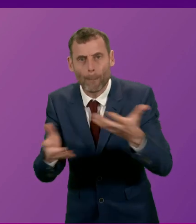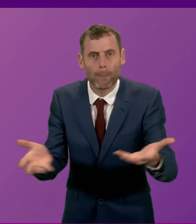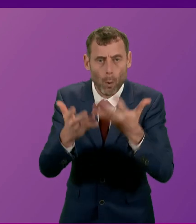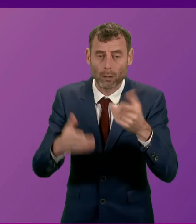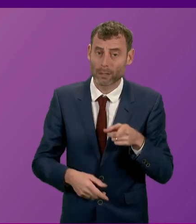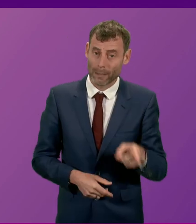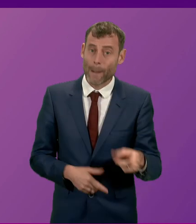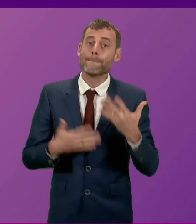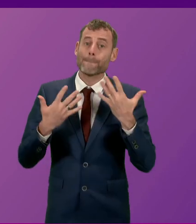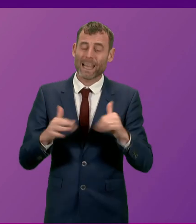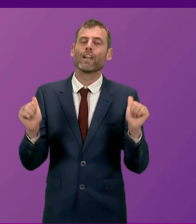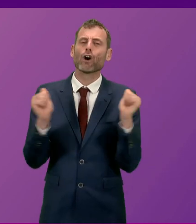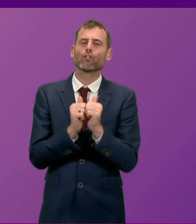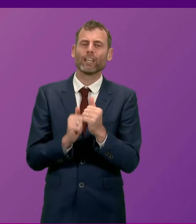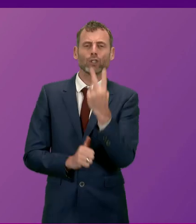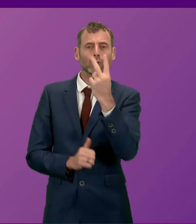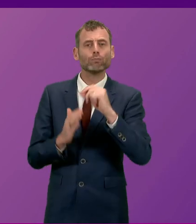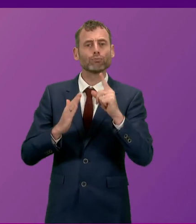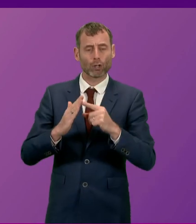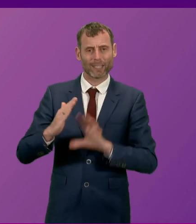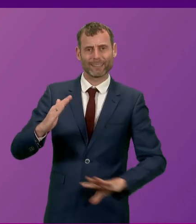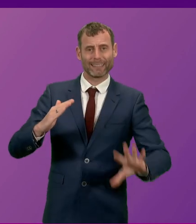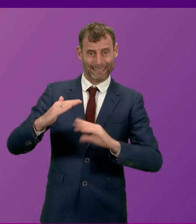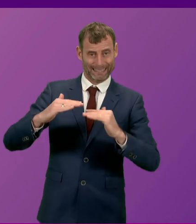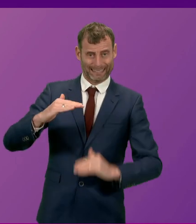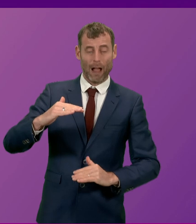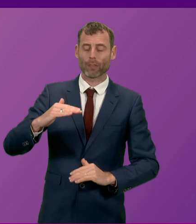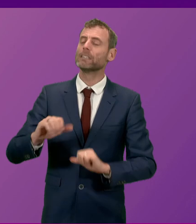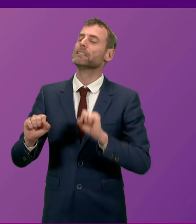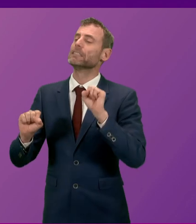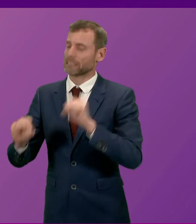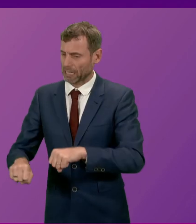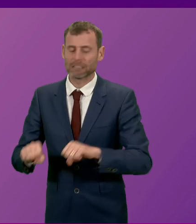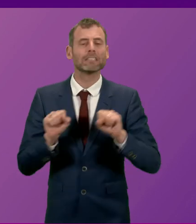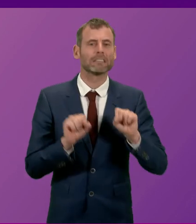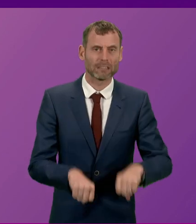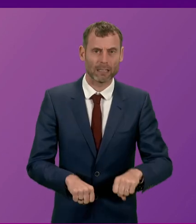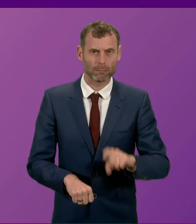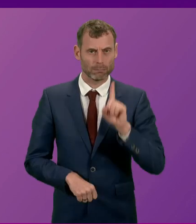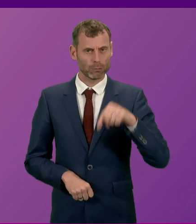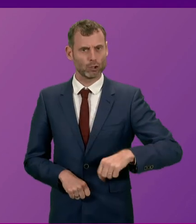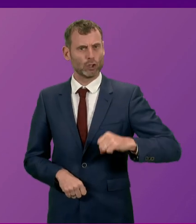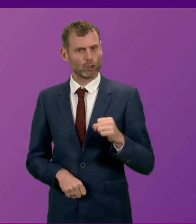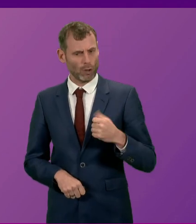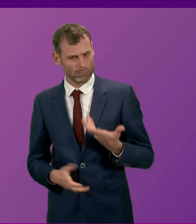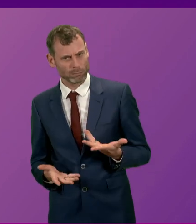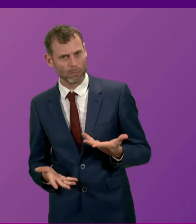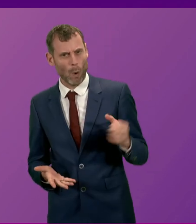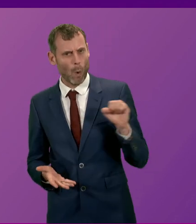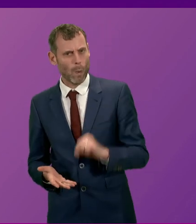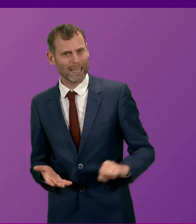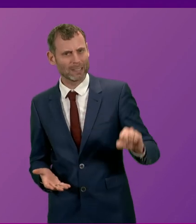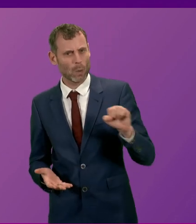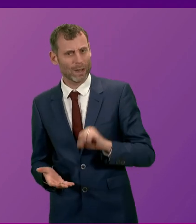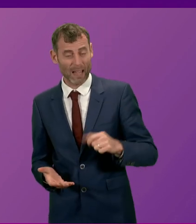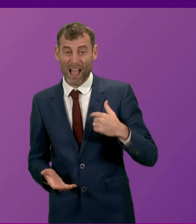south of the border, because this is so critical to our prospects. Now, as Parliament knows, I feel fundamentally misled on this project by the